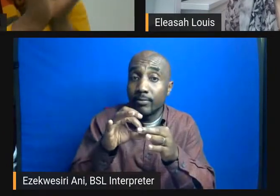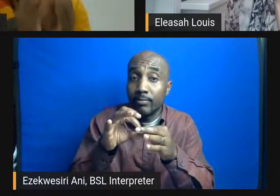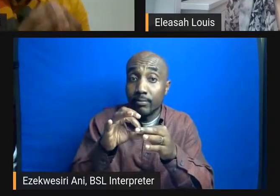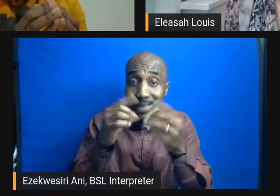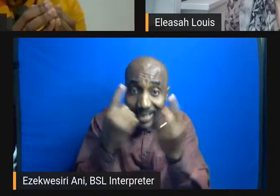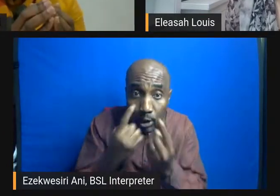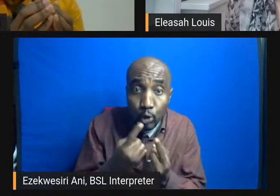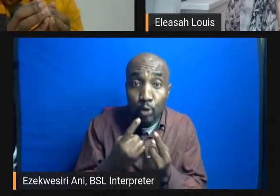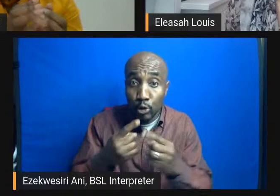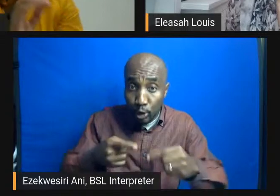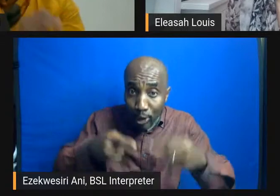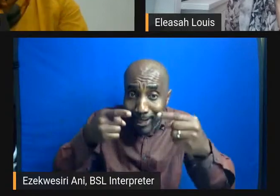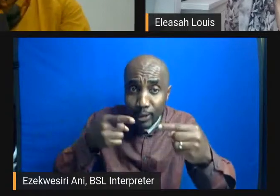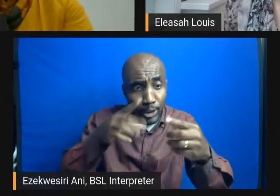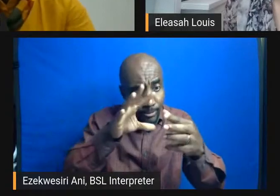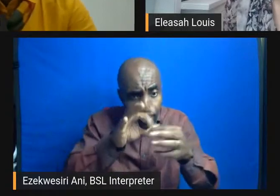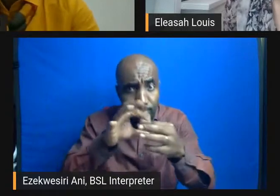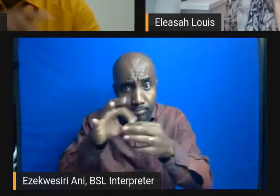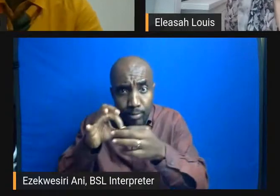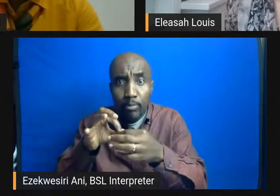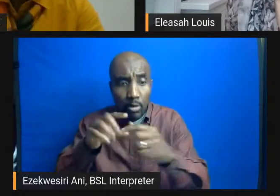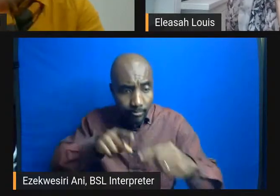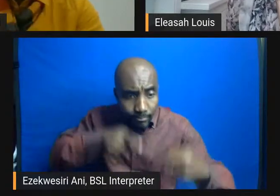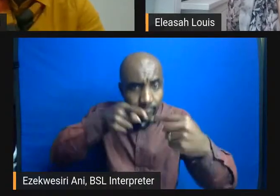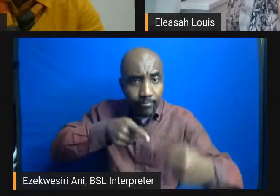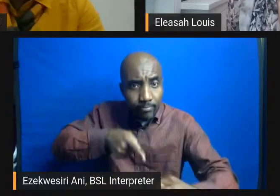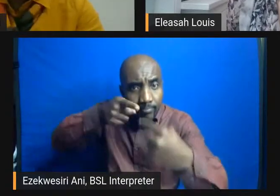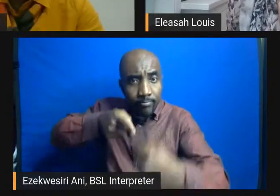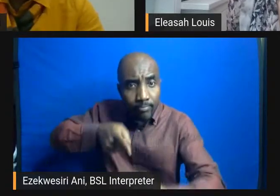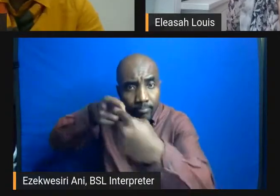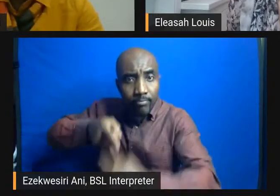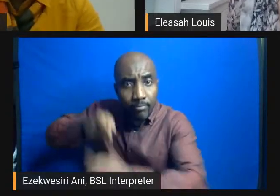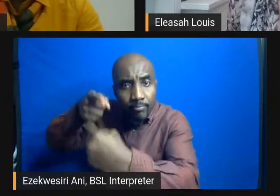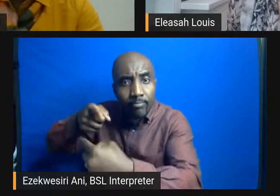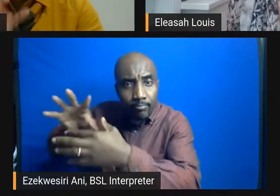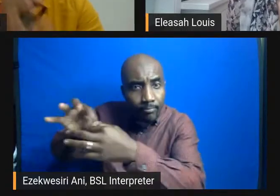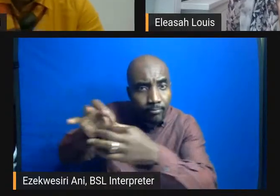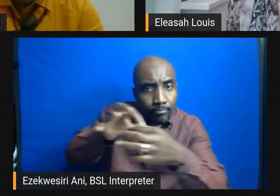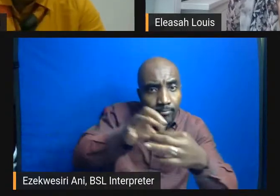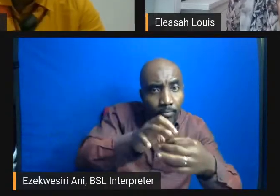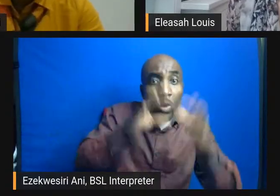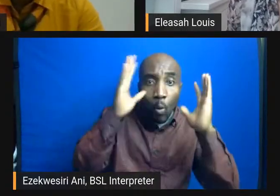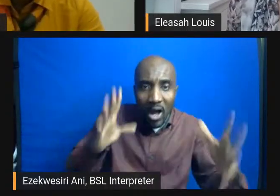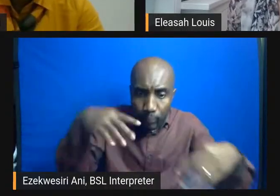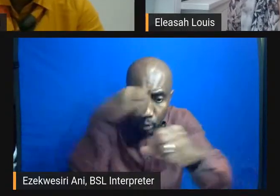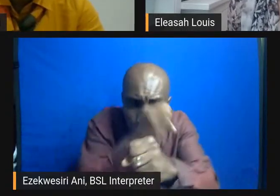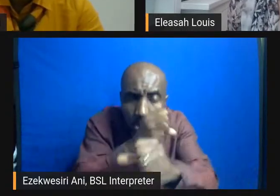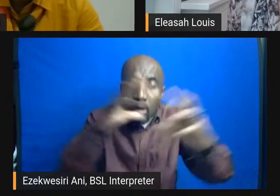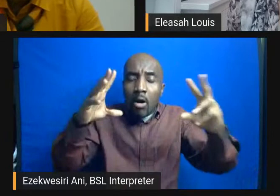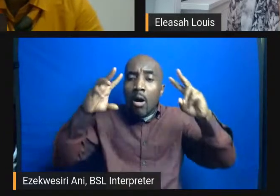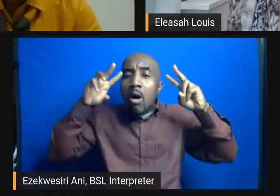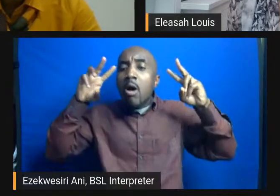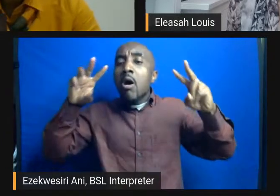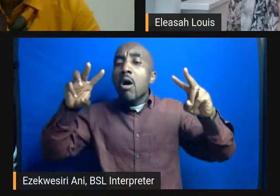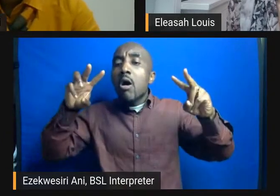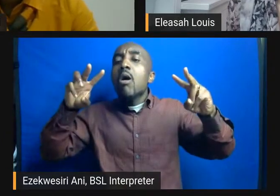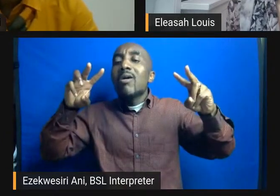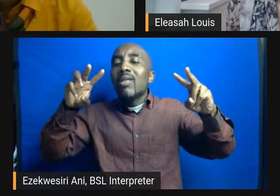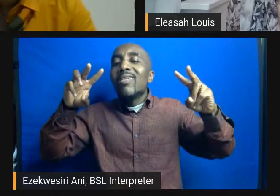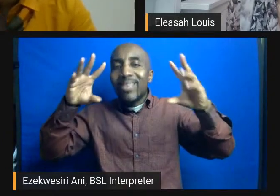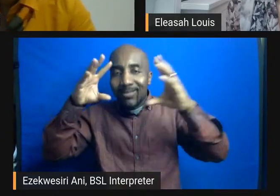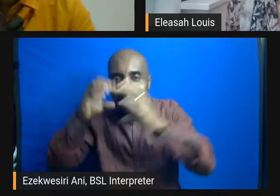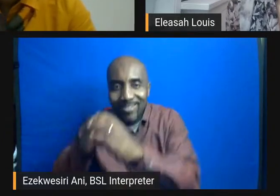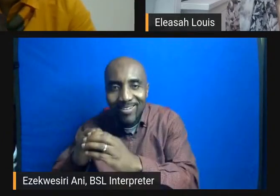by bit. But I think we need to see the whole picture and then act local.